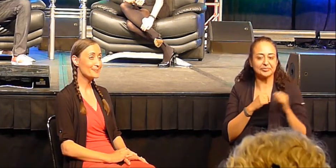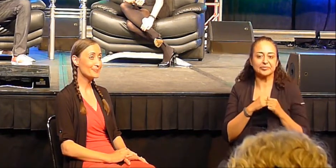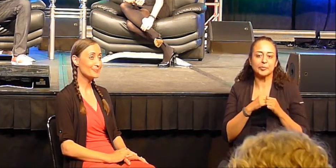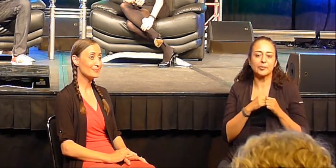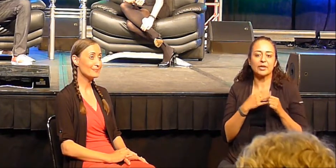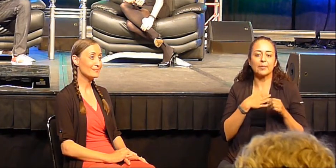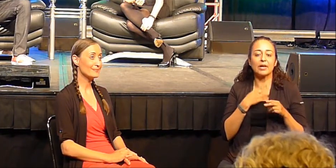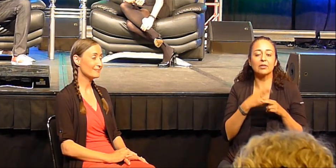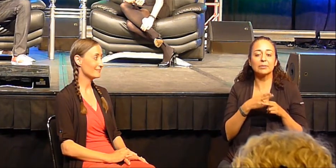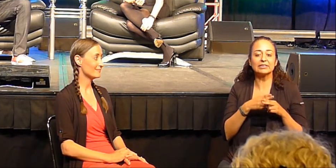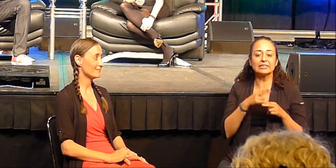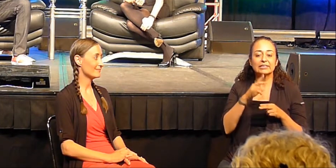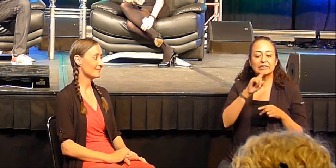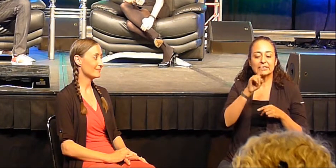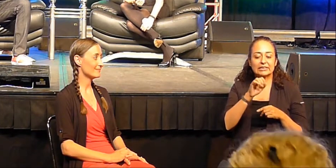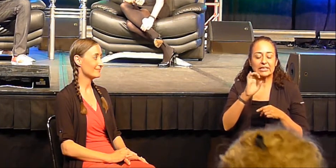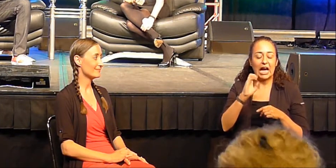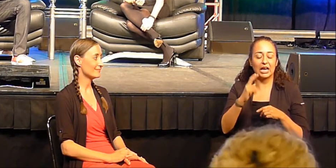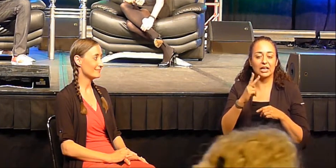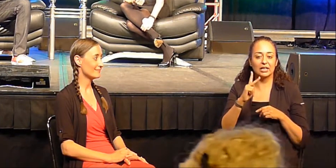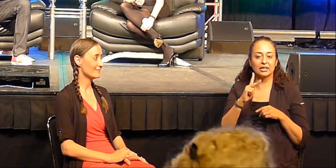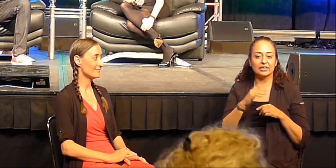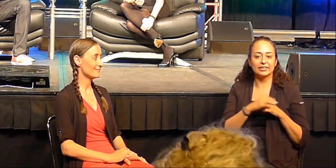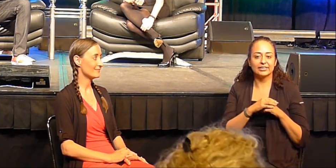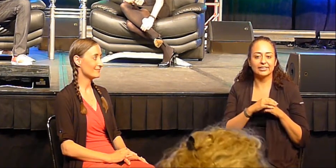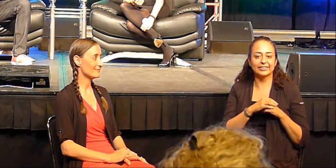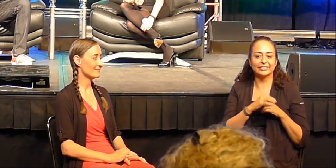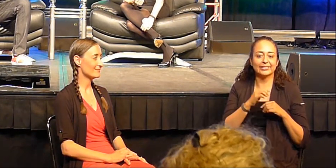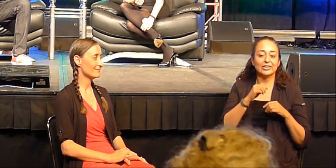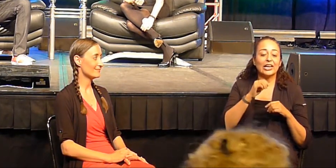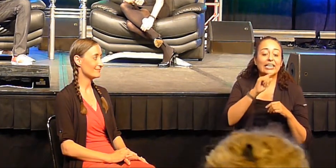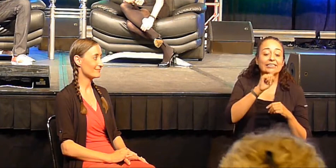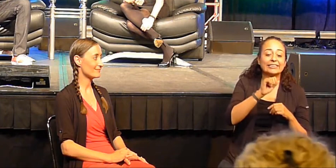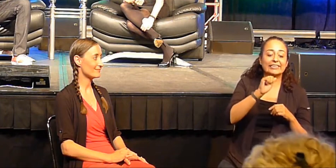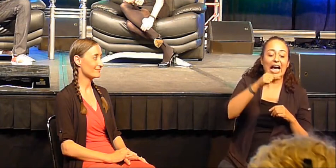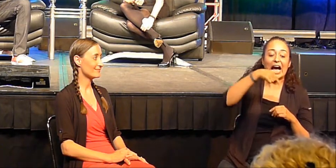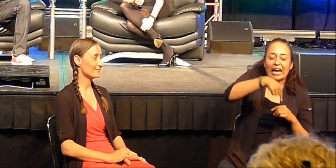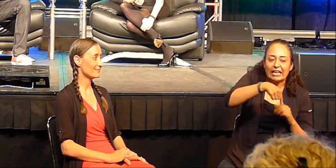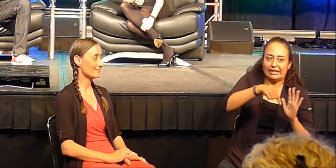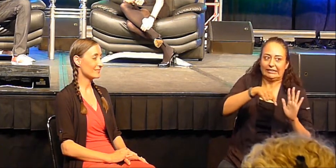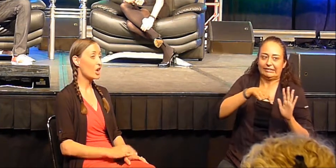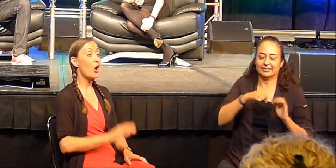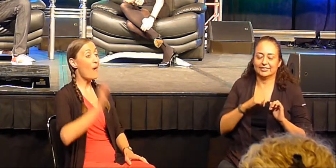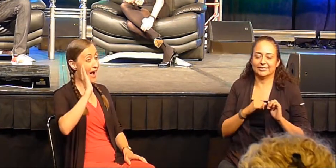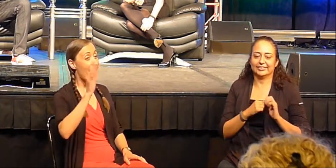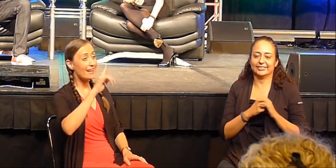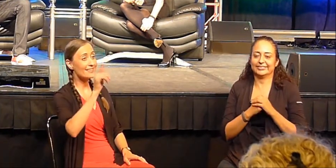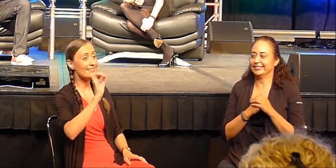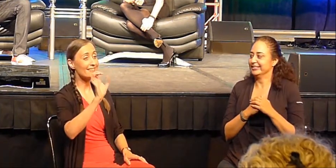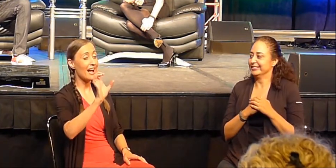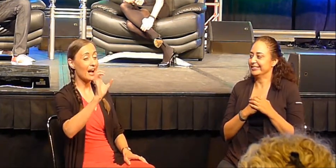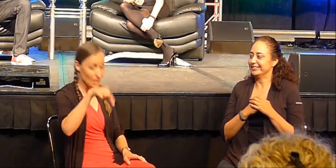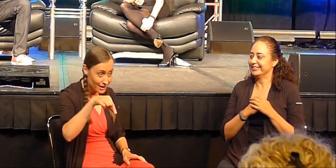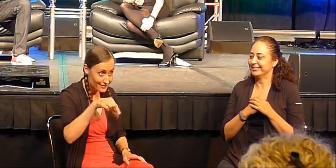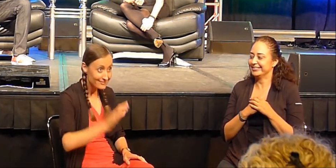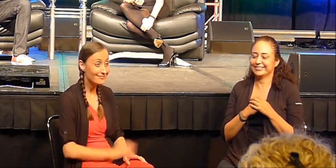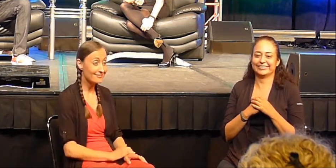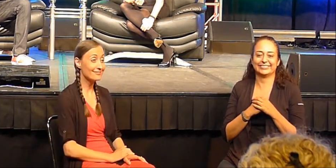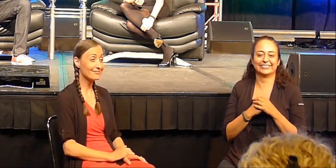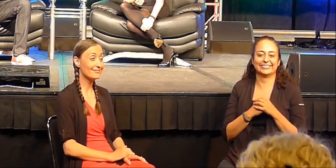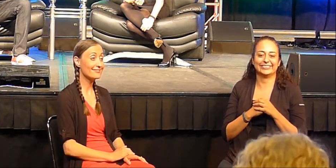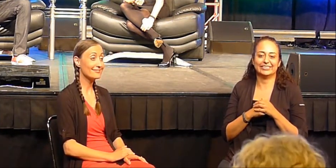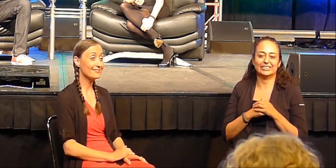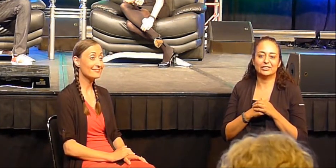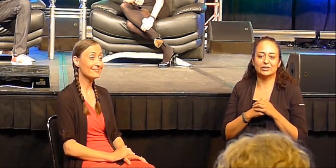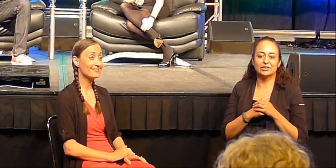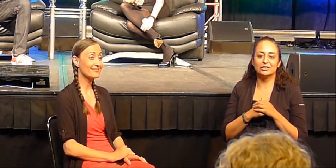Zach with a Q. Hi. Hi, Zach with a Q. Hi, how are you doing? Good. How are you? My